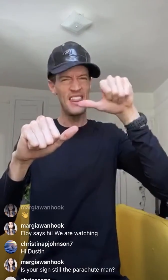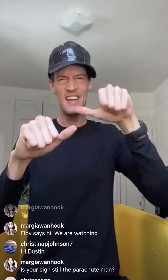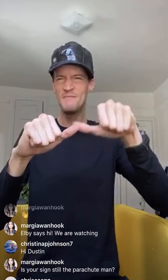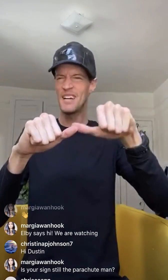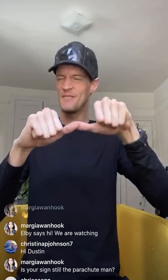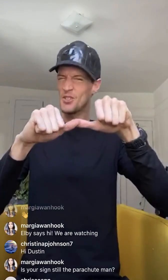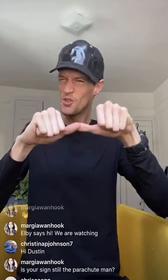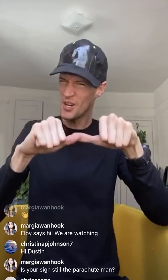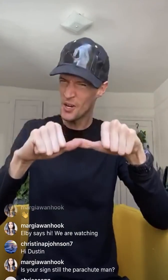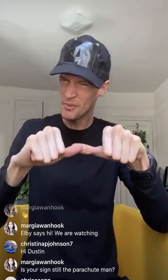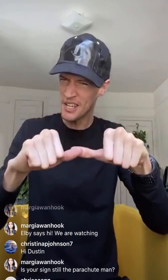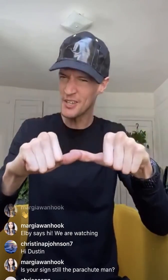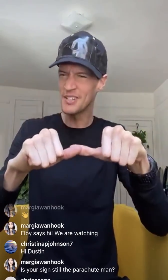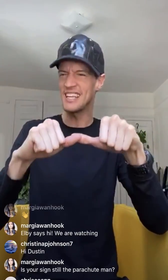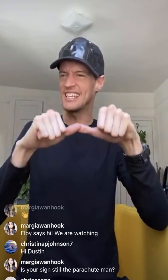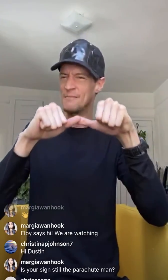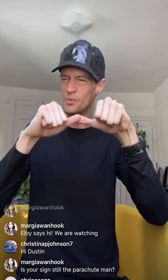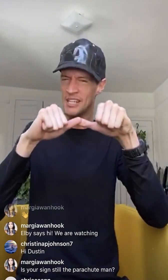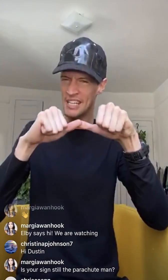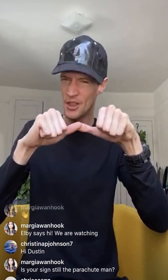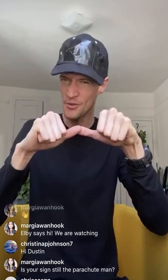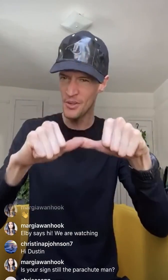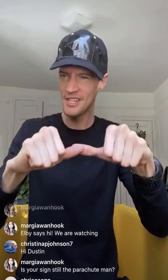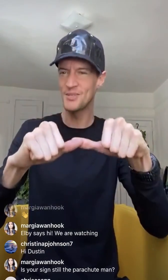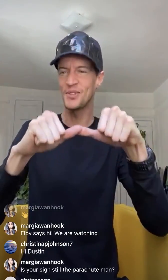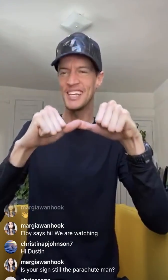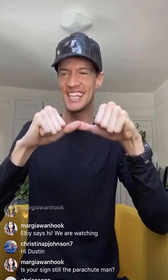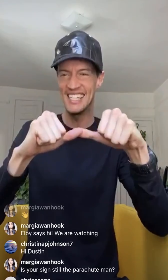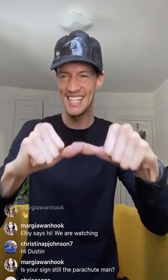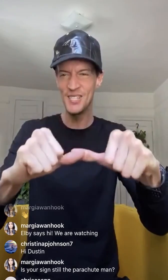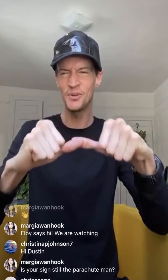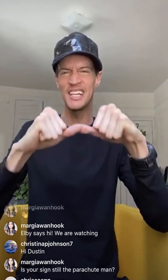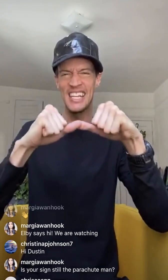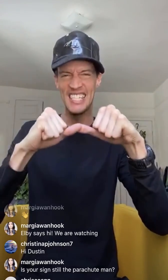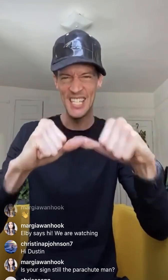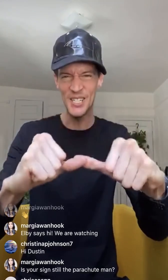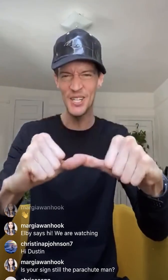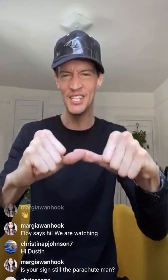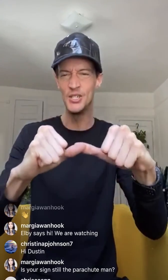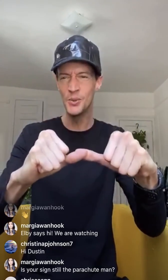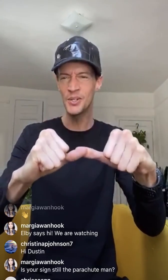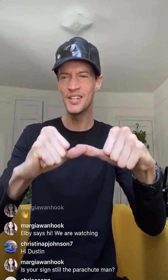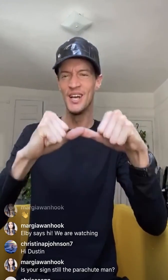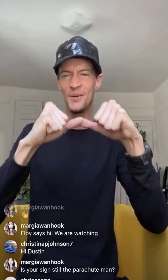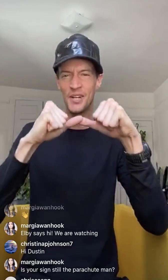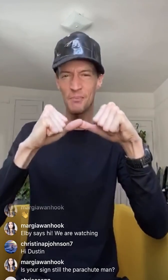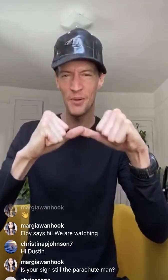Very nice. So to arrive, to continue, endure,